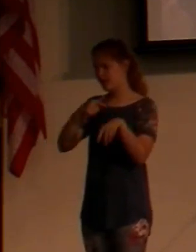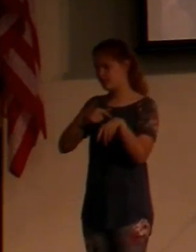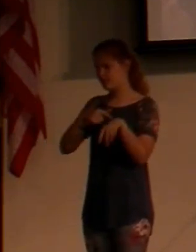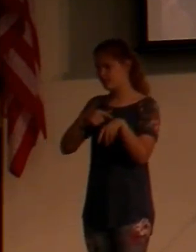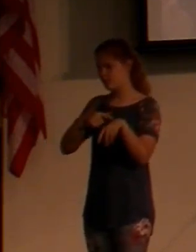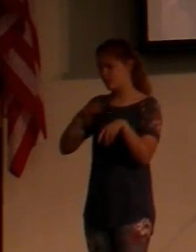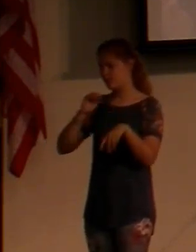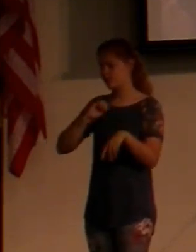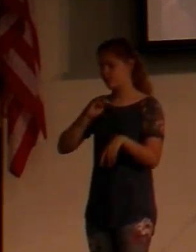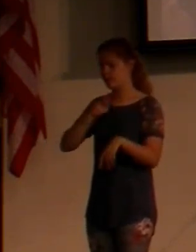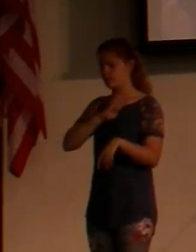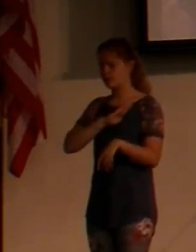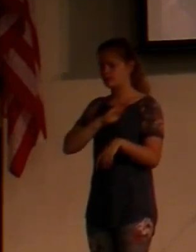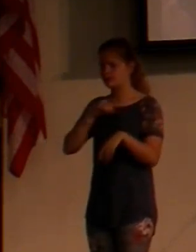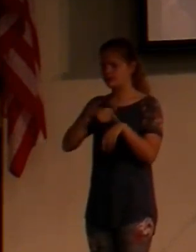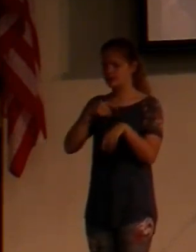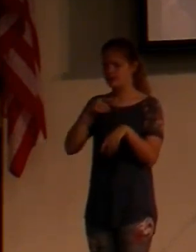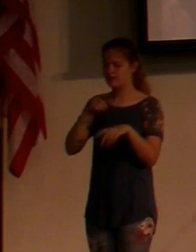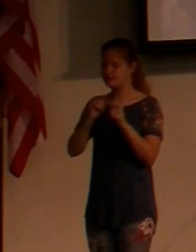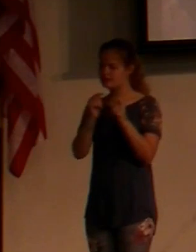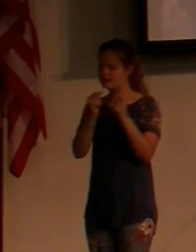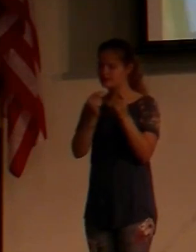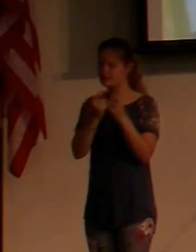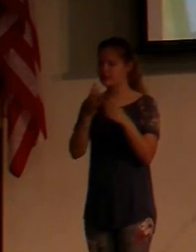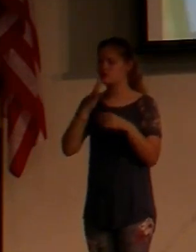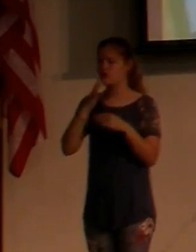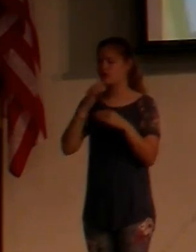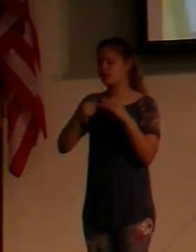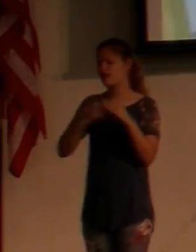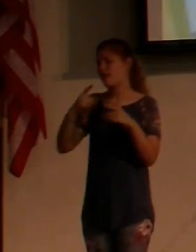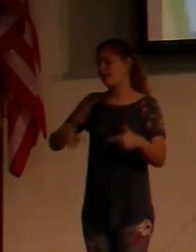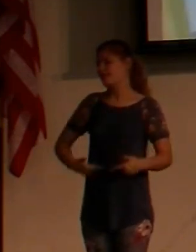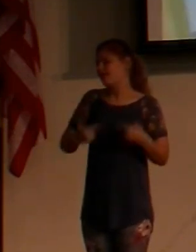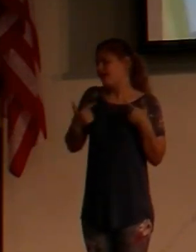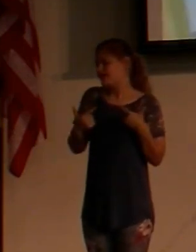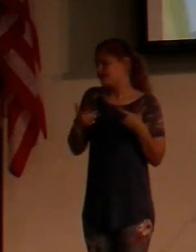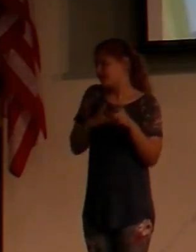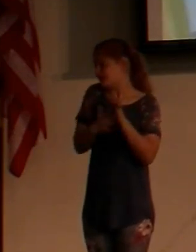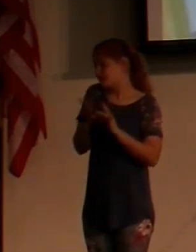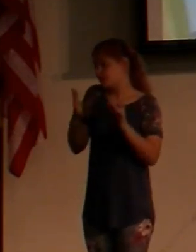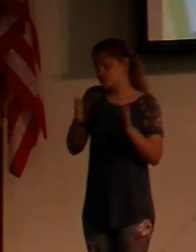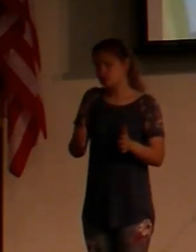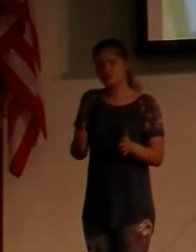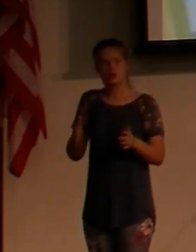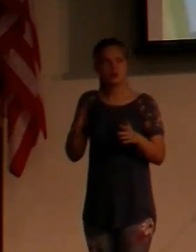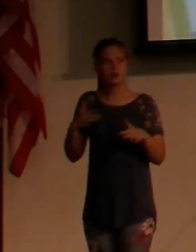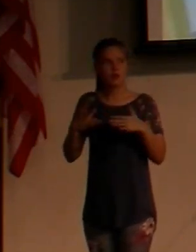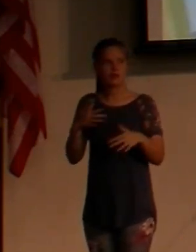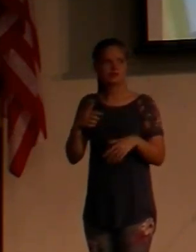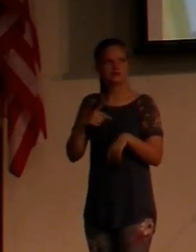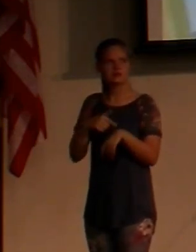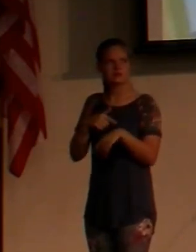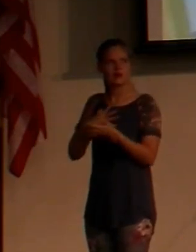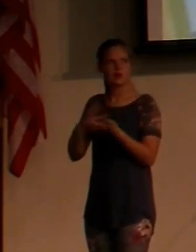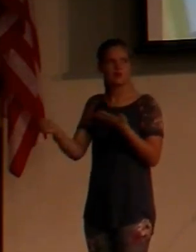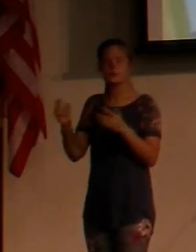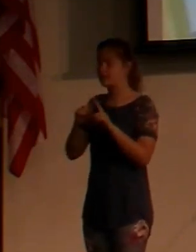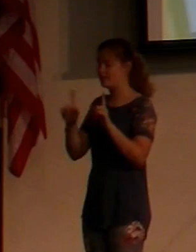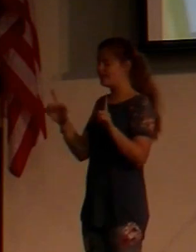talked about life, about their Christian walk. But I've got to hurry because we're out of time, but I want to get to this final